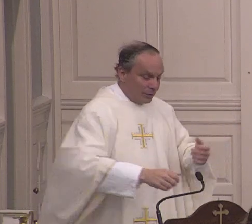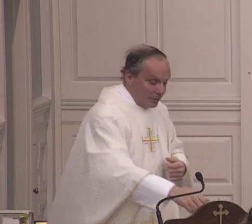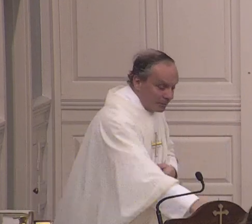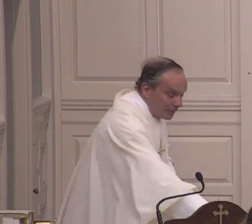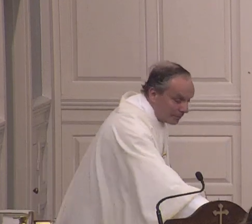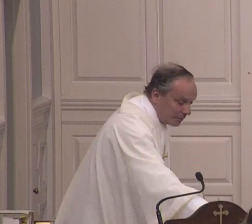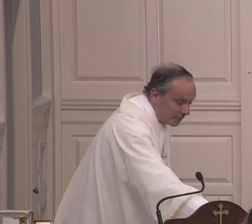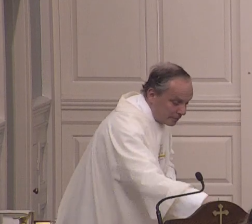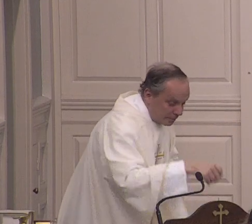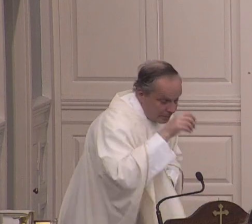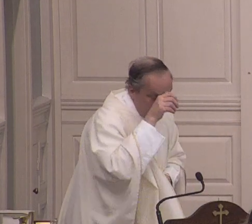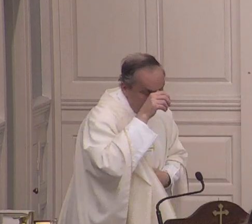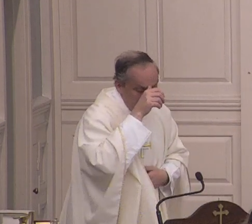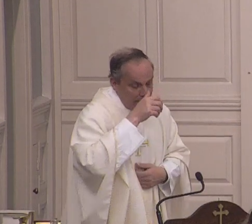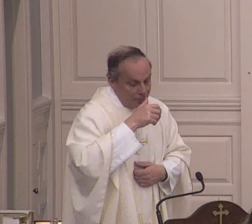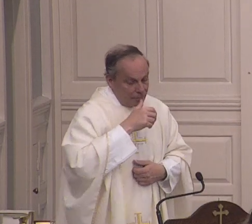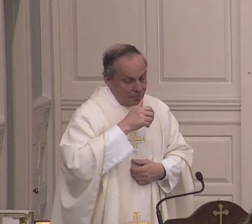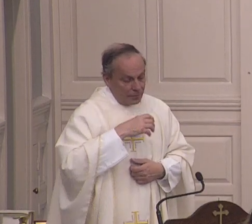Lord.